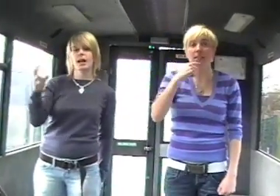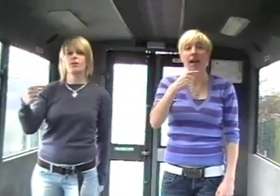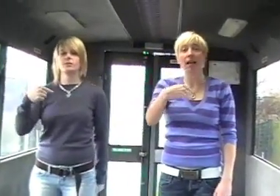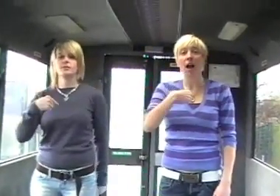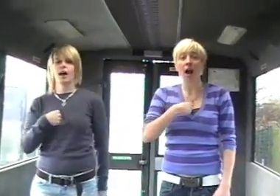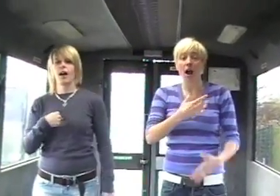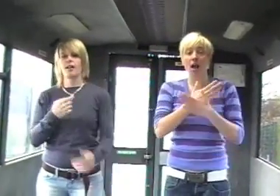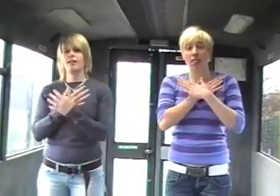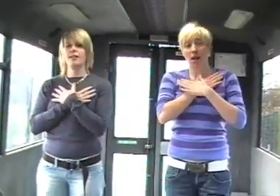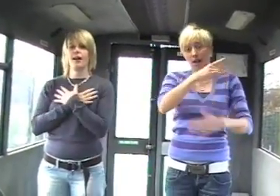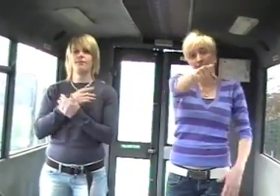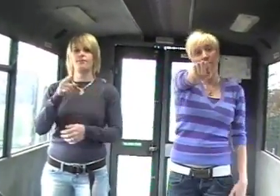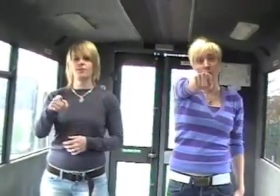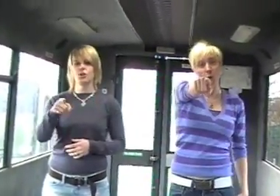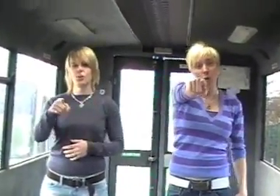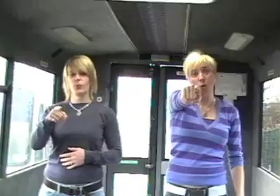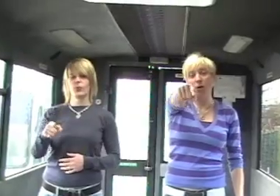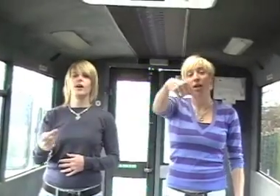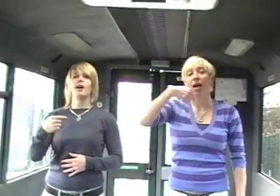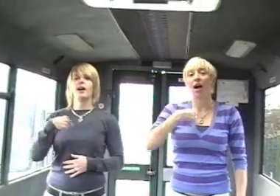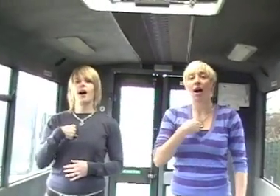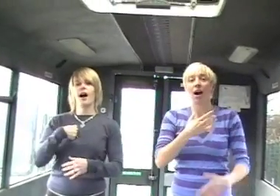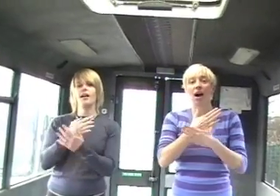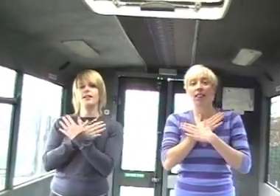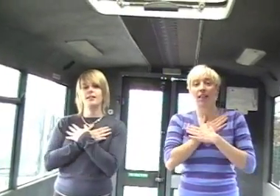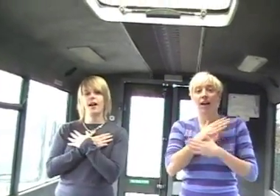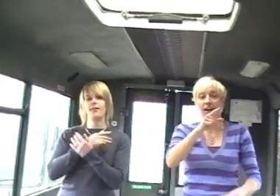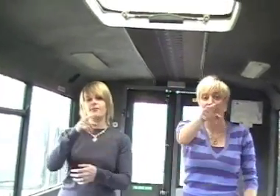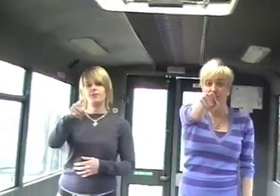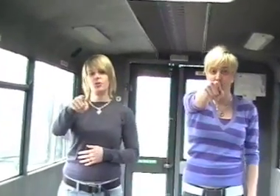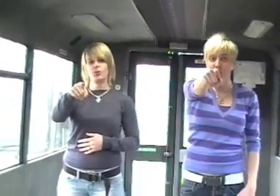say, I love you, I love you,